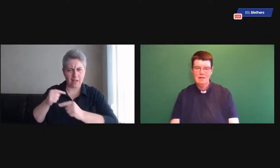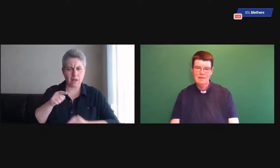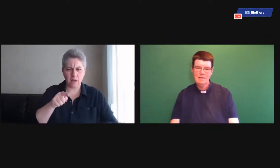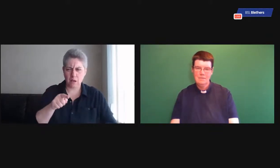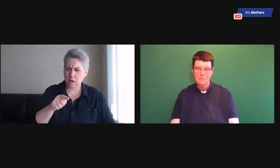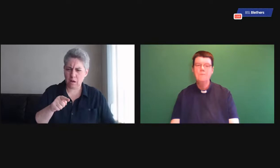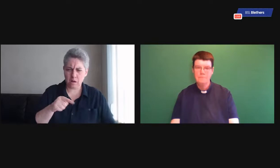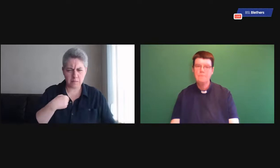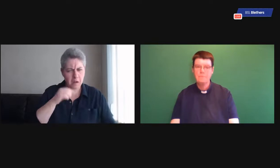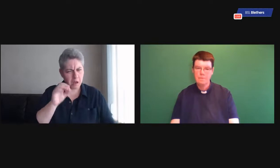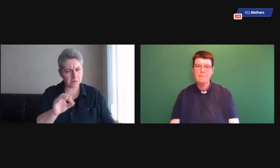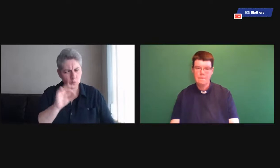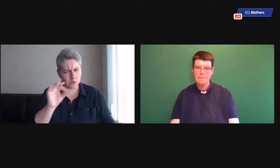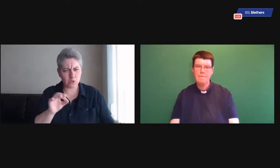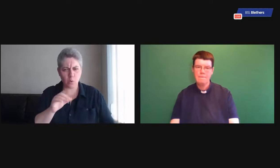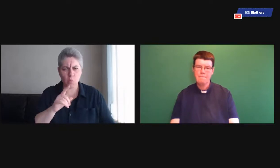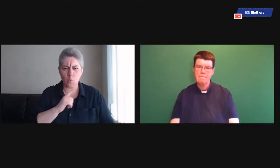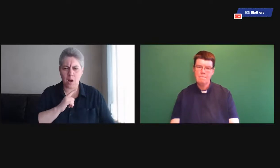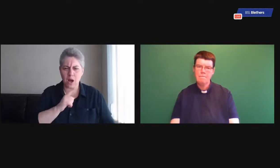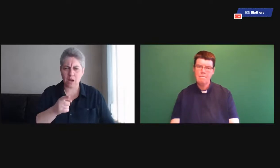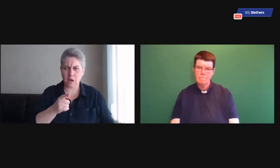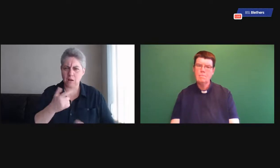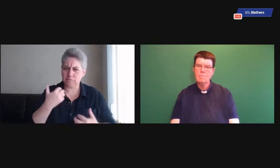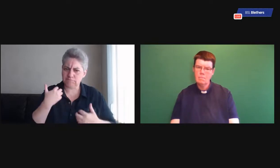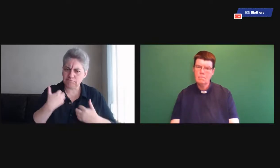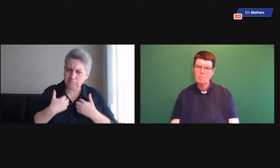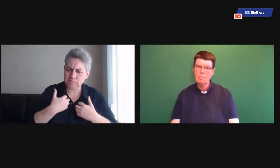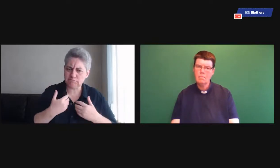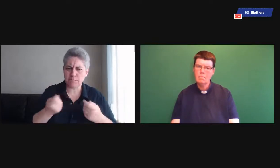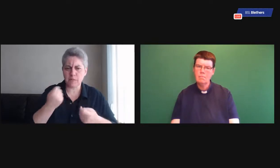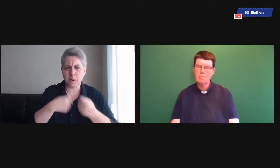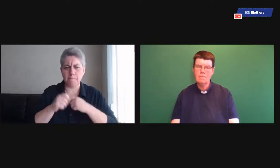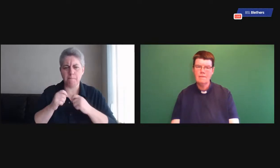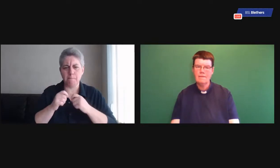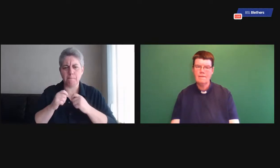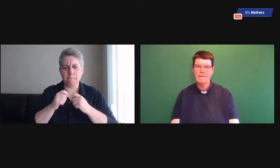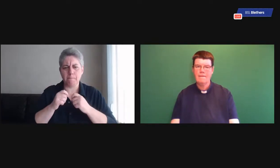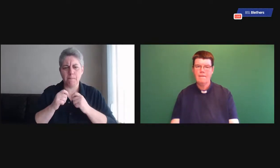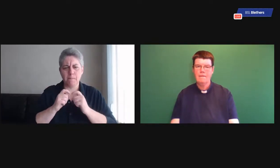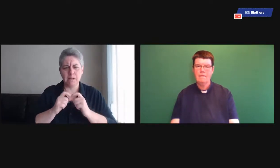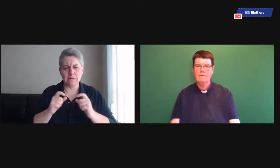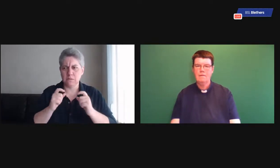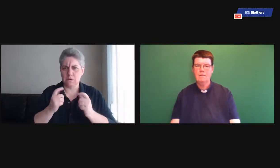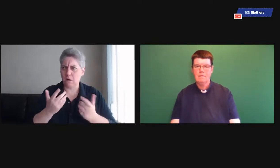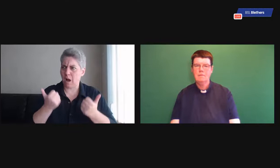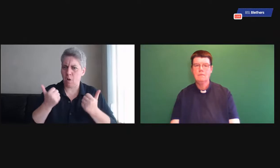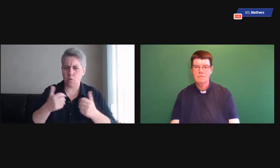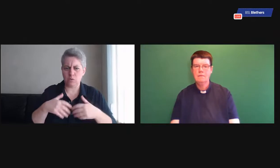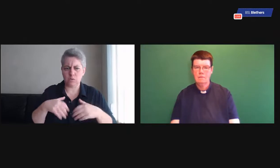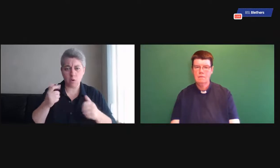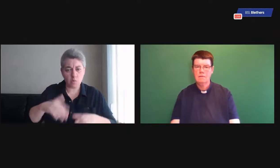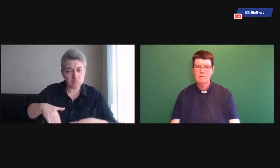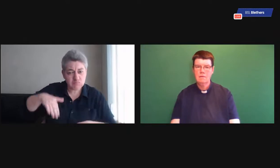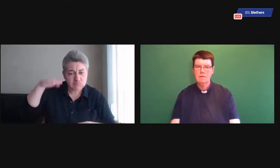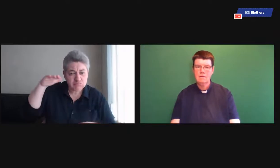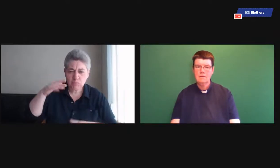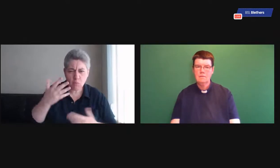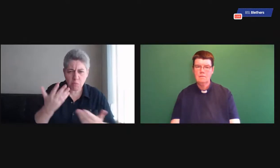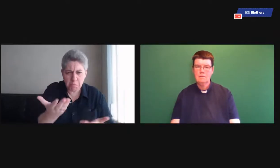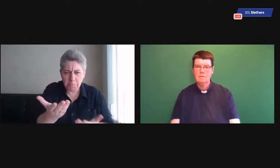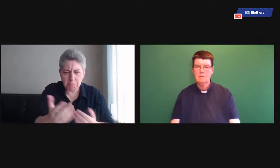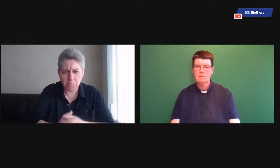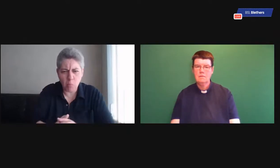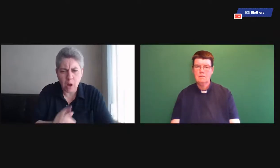of ordination. So, could I take you back, Mary, and ask you what motivated you? What was